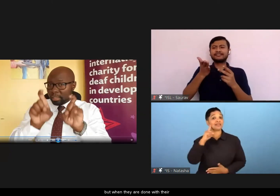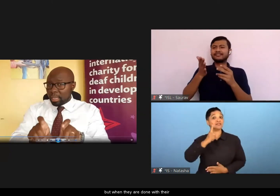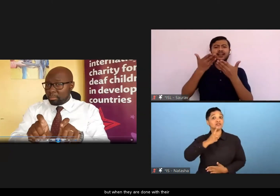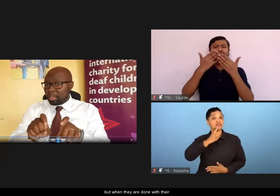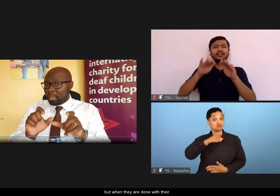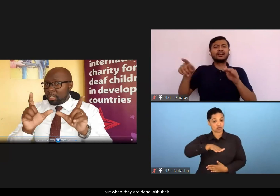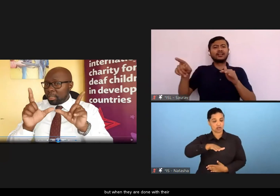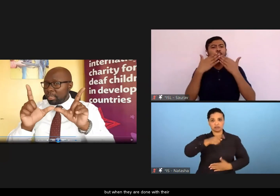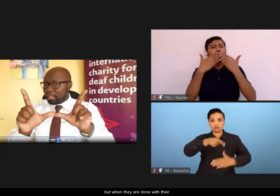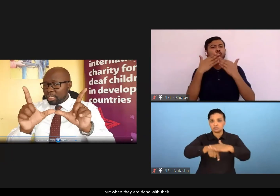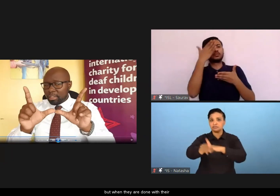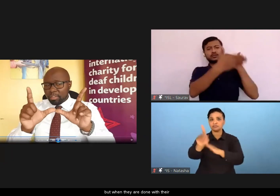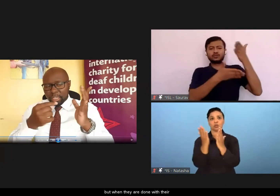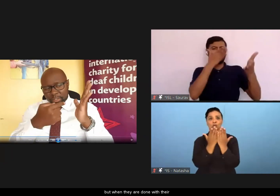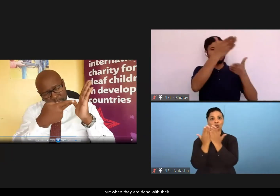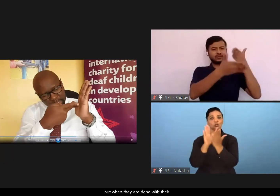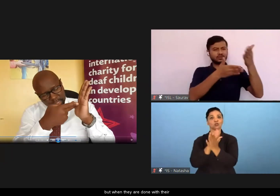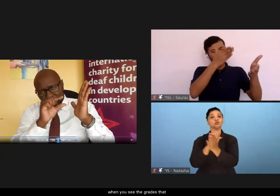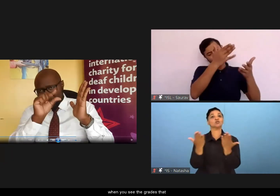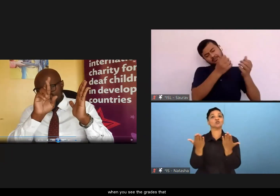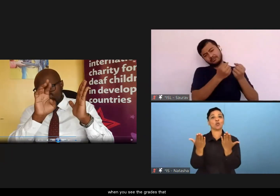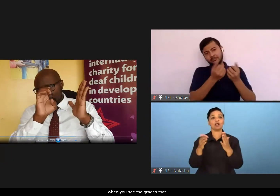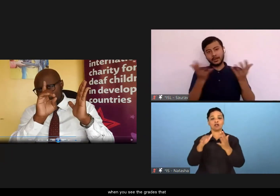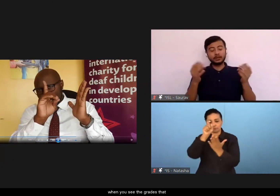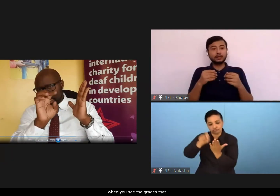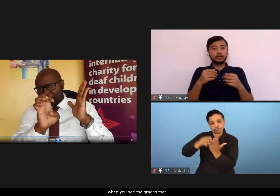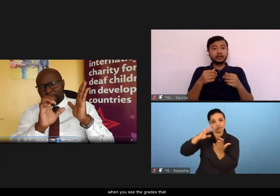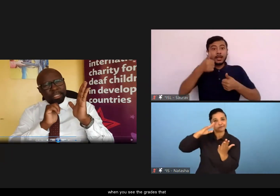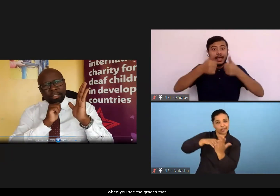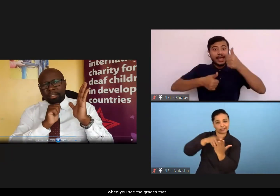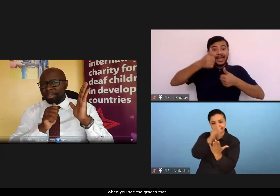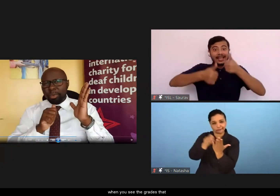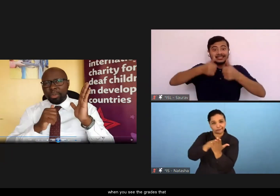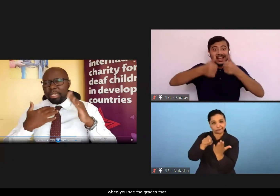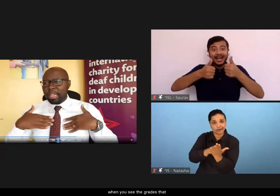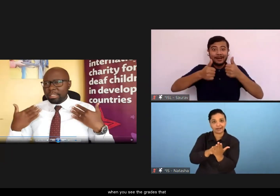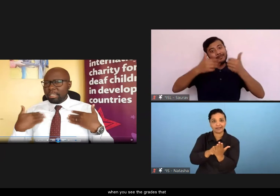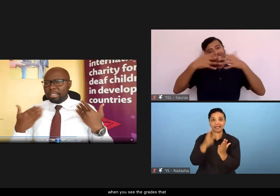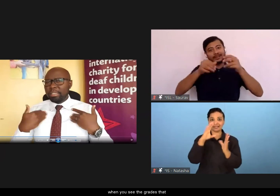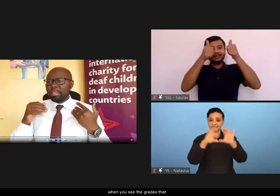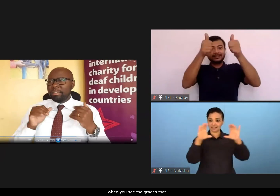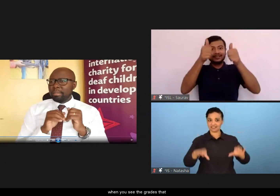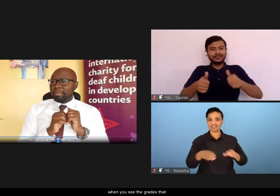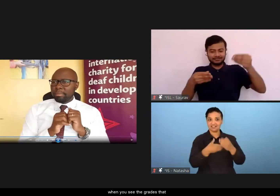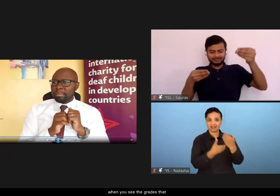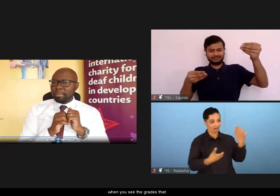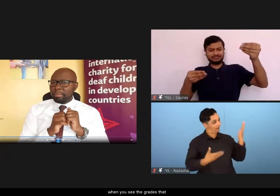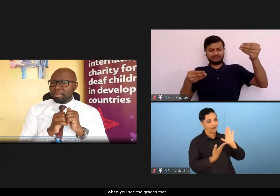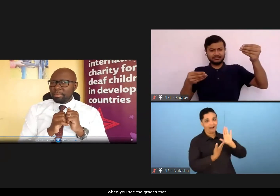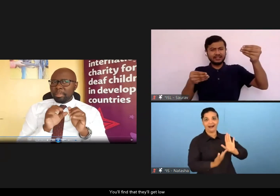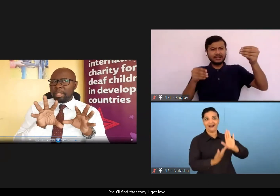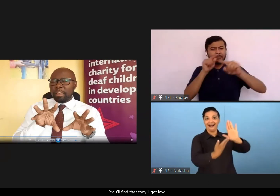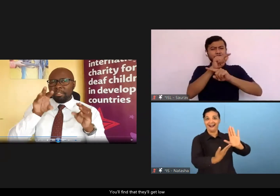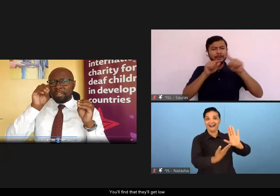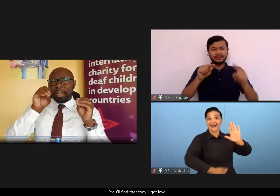they are done with their exams, the certificate, when you see the grades that they get from school or they achieve, they are not exciting.